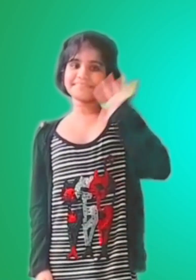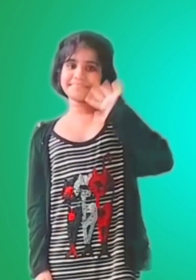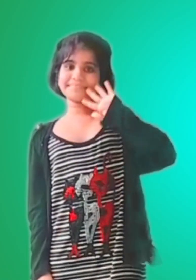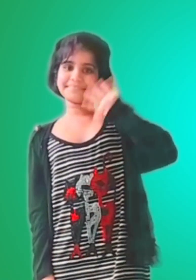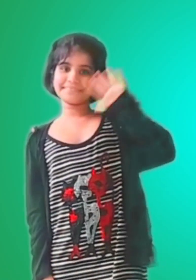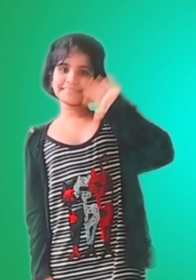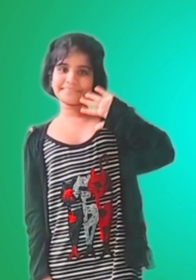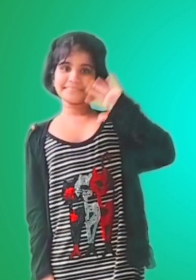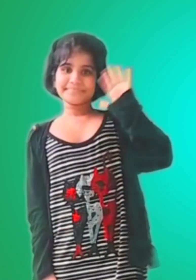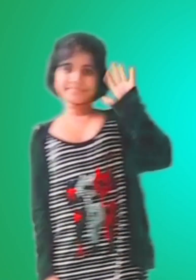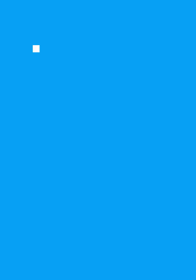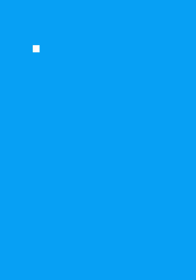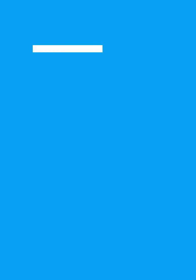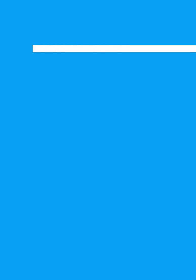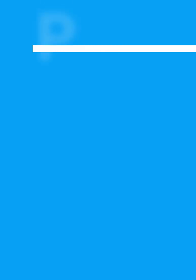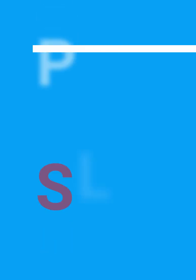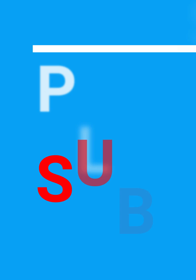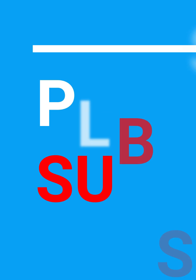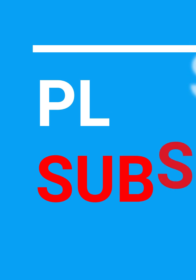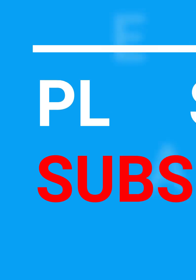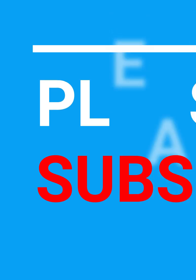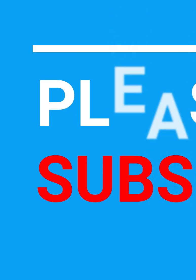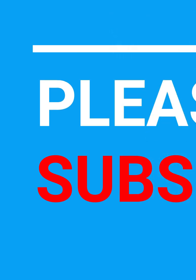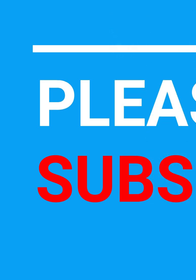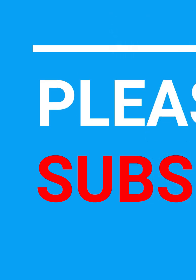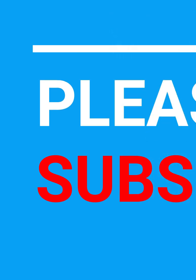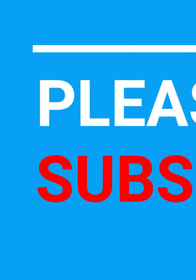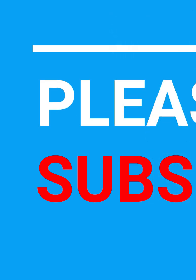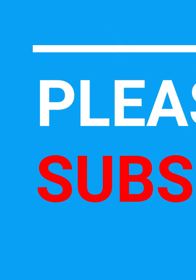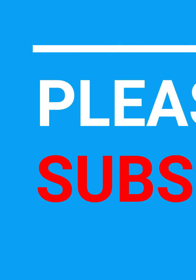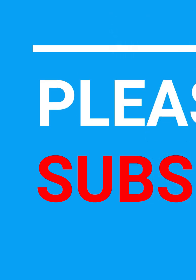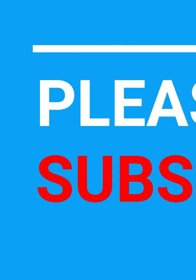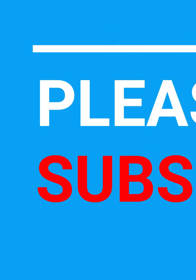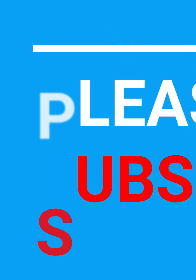Bye. Please subscribe our channel.